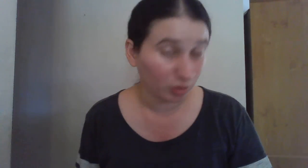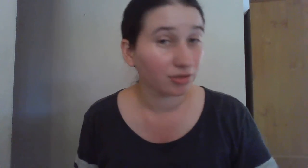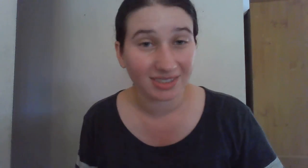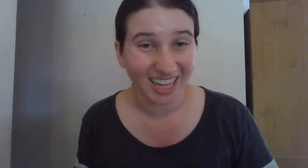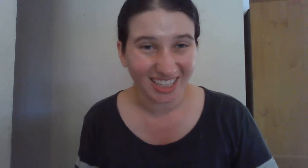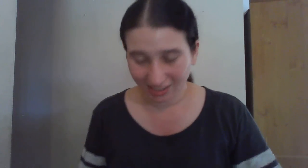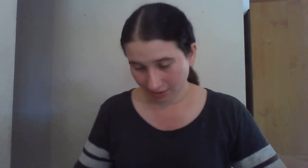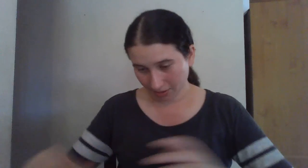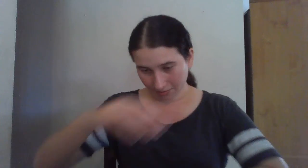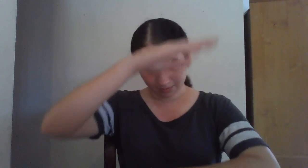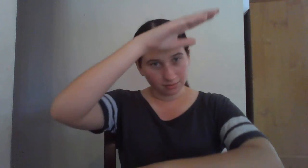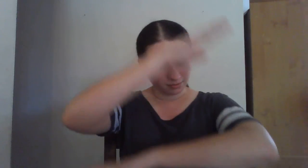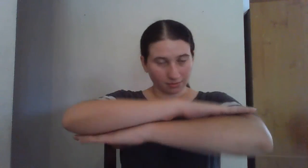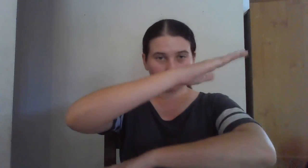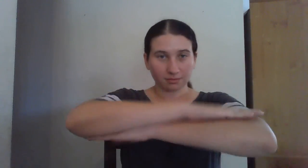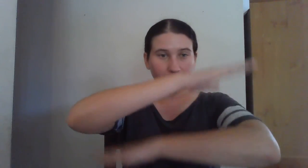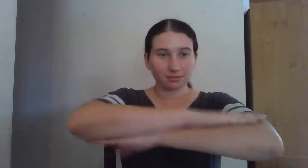Table, desk.